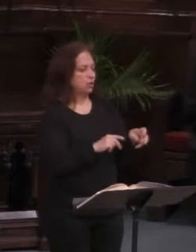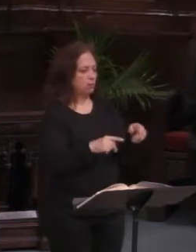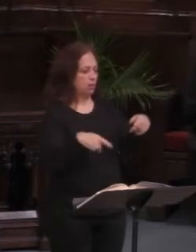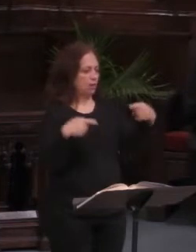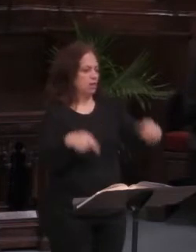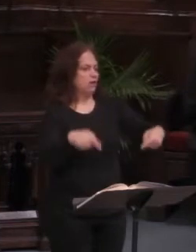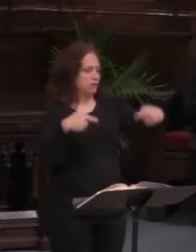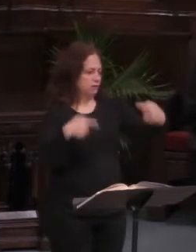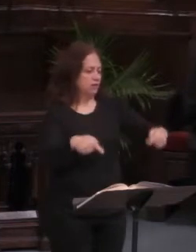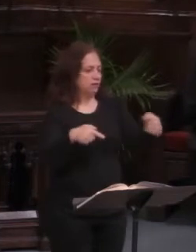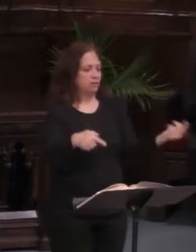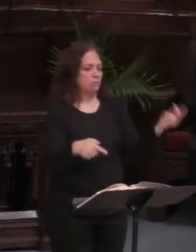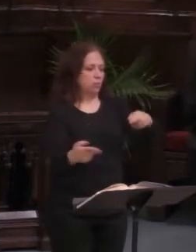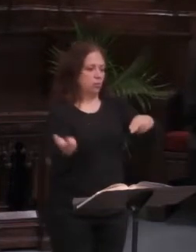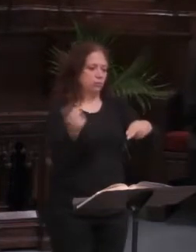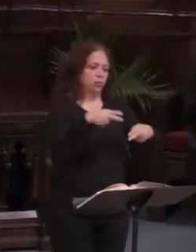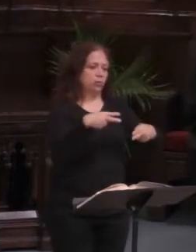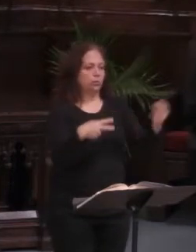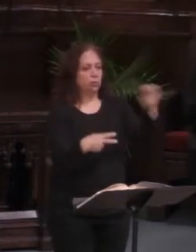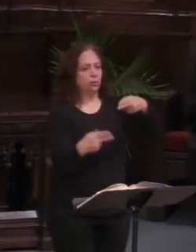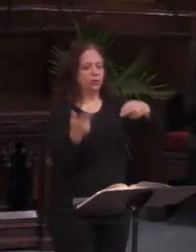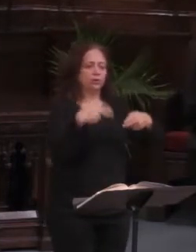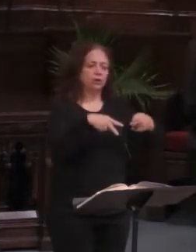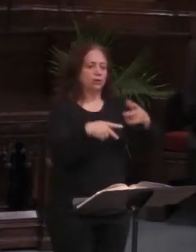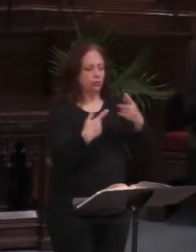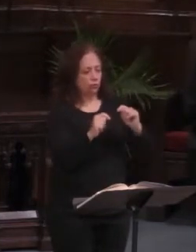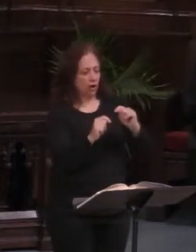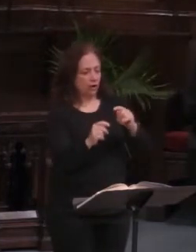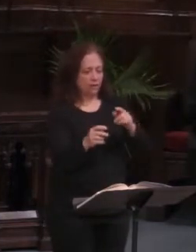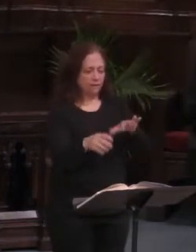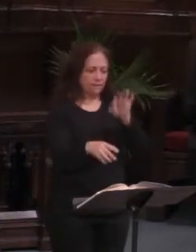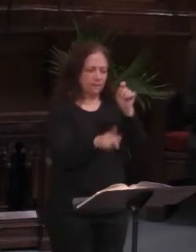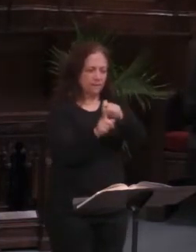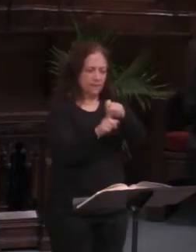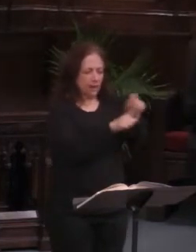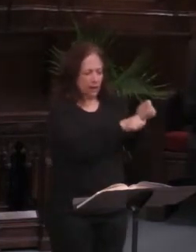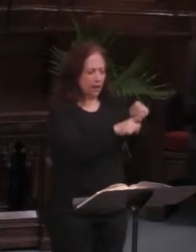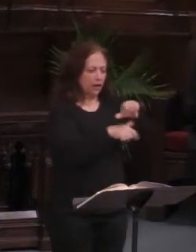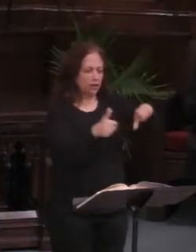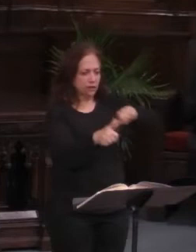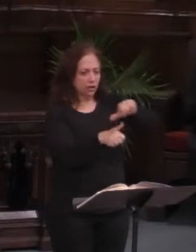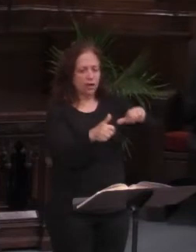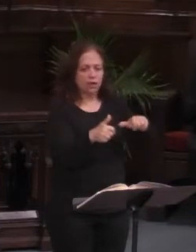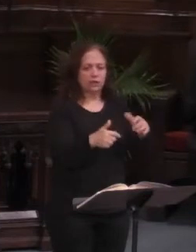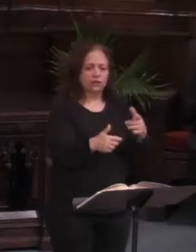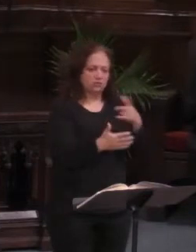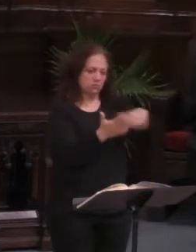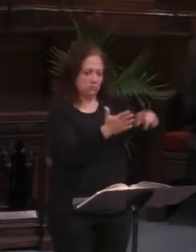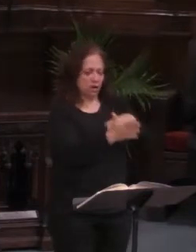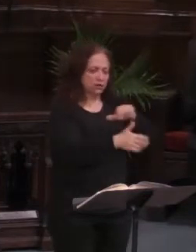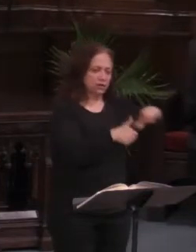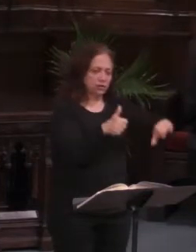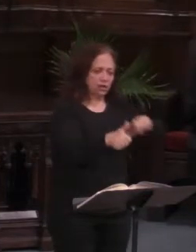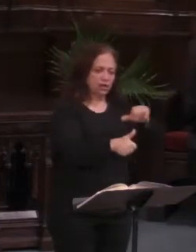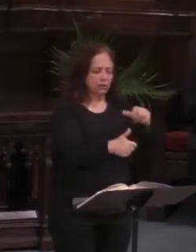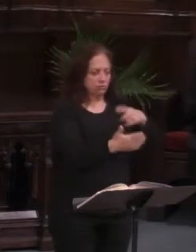were one-upping each other. They were trying to find fault in what the other was saying. They were correcting each other. It seemed